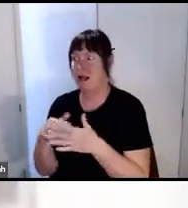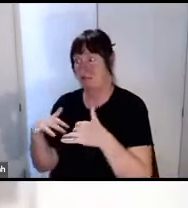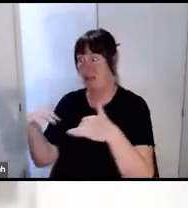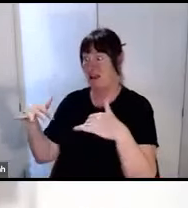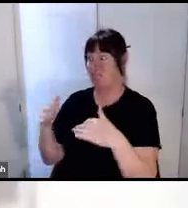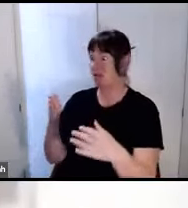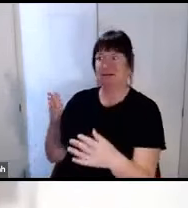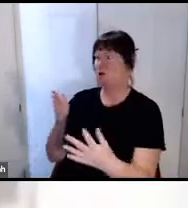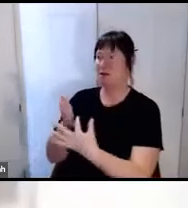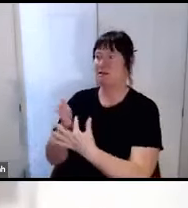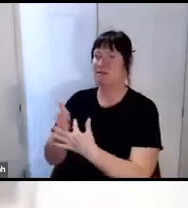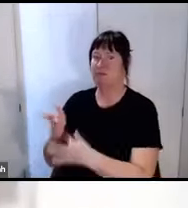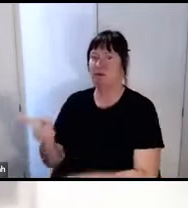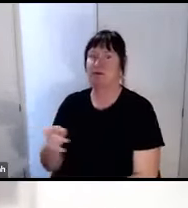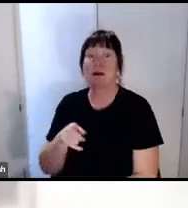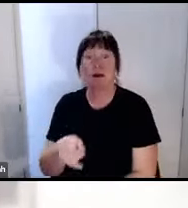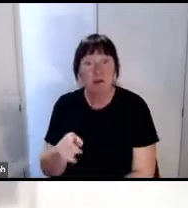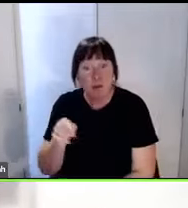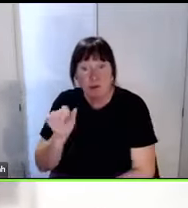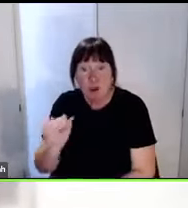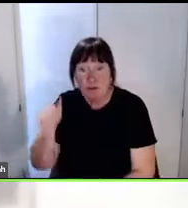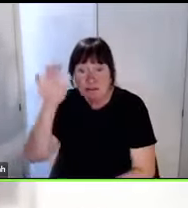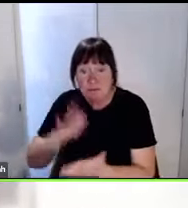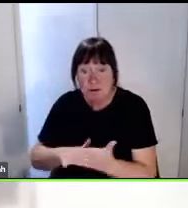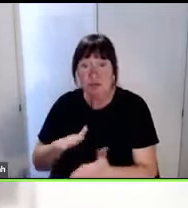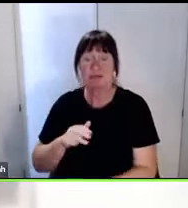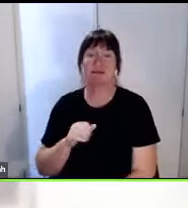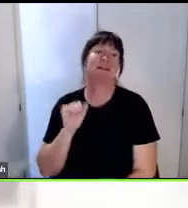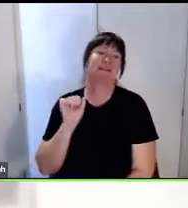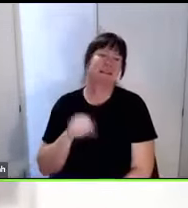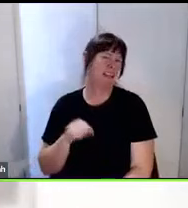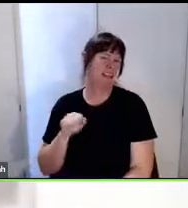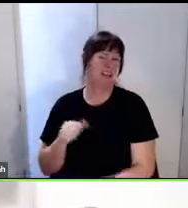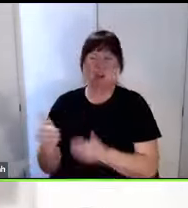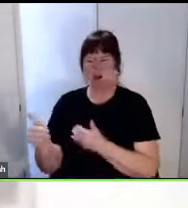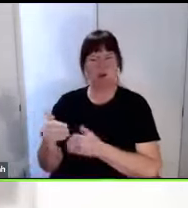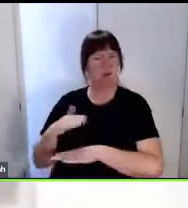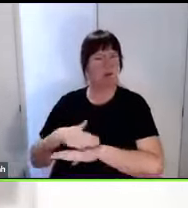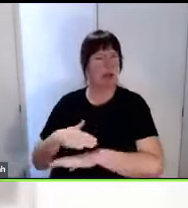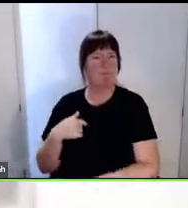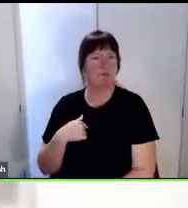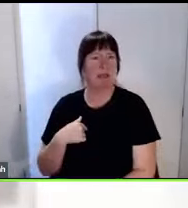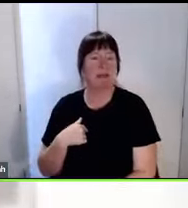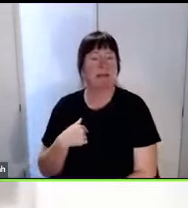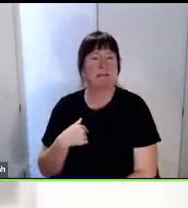had a taste. Yeah. Yeah, I did. And it was a very minor taste. So, yes. Listen, thank you very much.